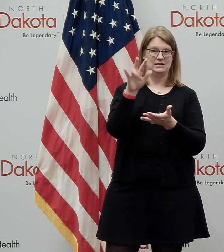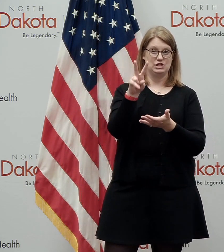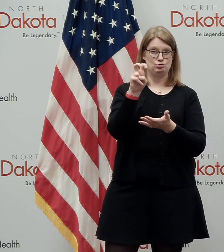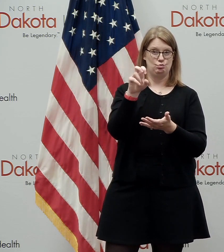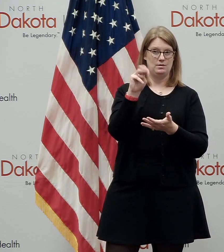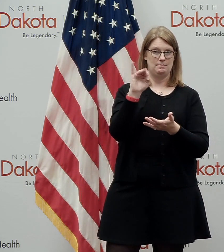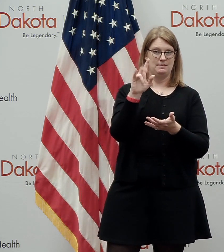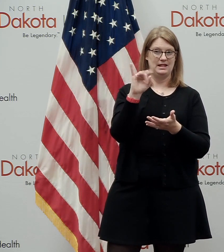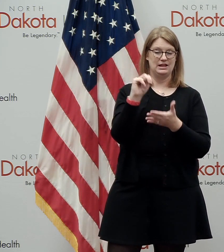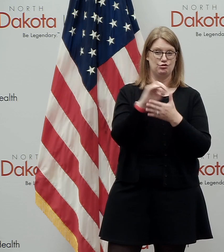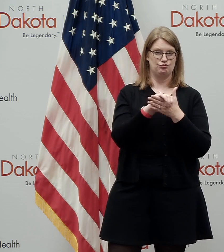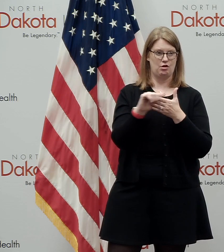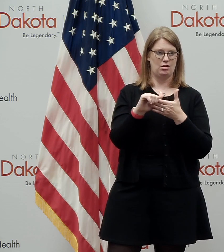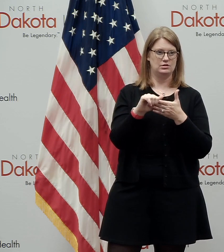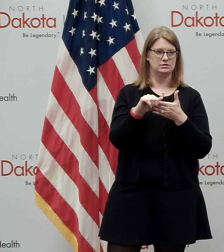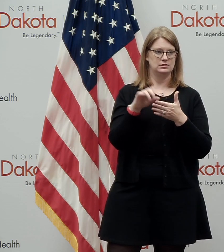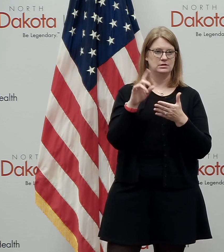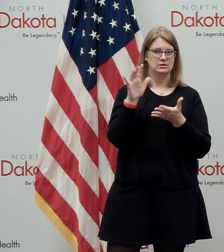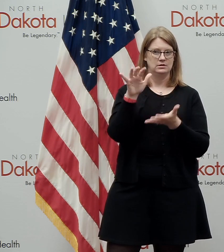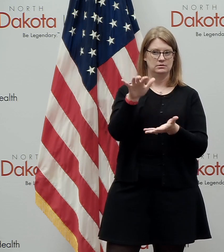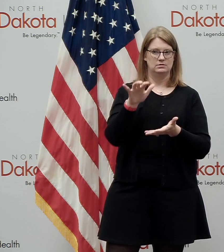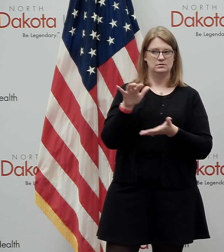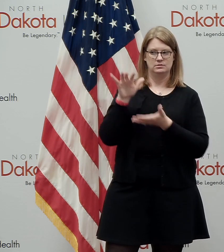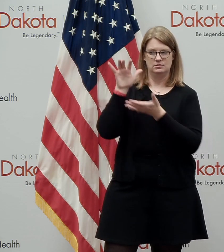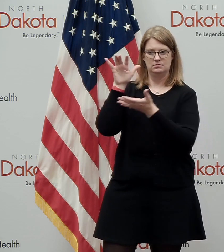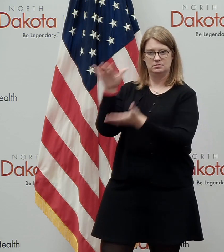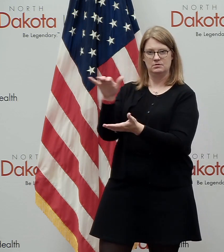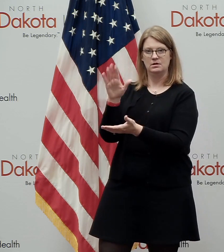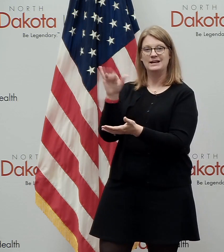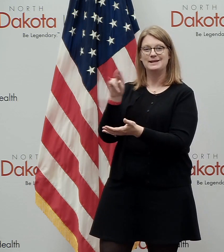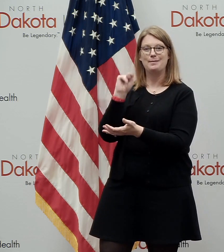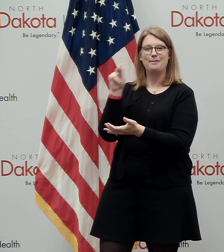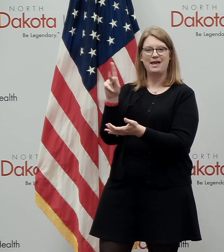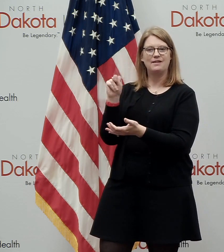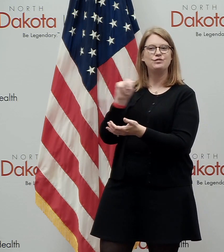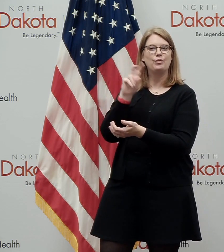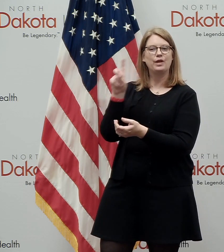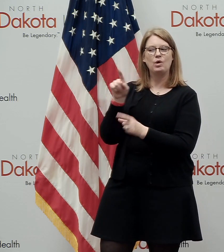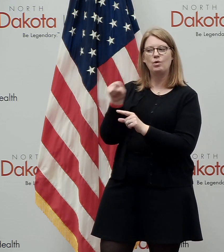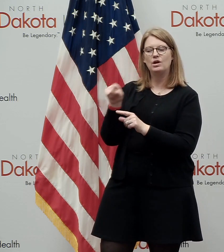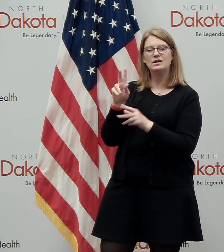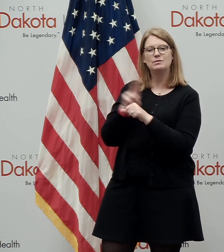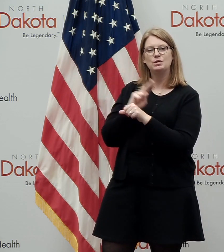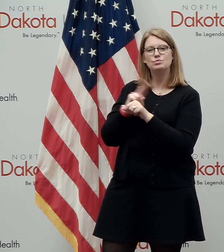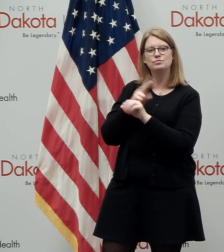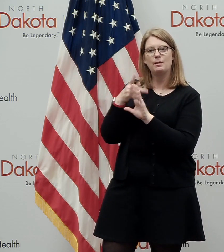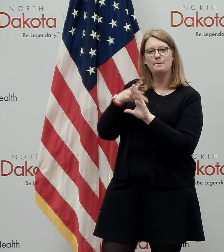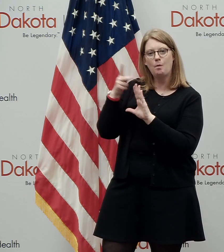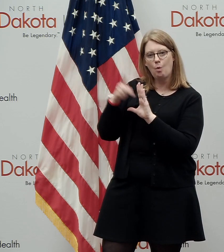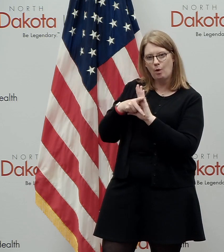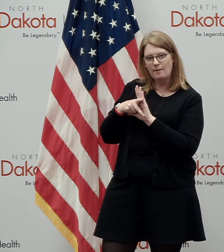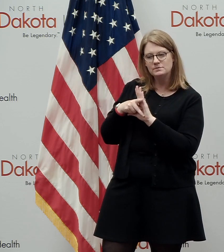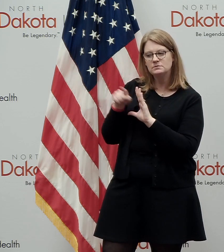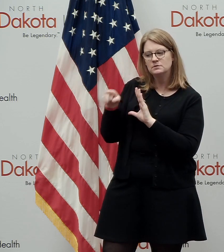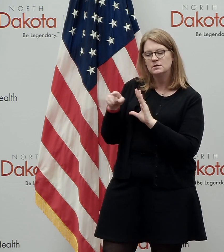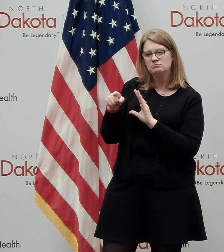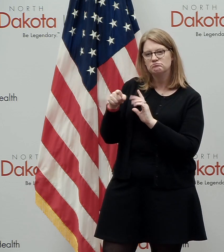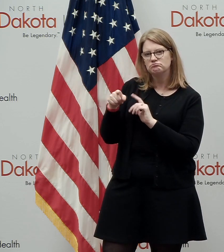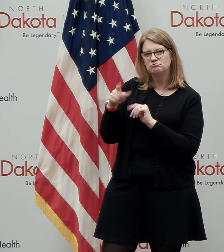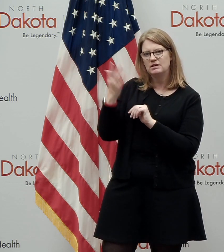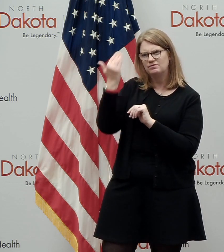million earlier this year towards the Bank of North Dakota to be used for programs which are familiar to